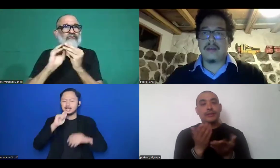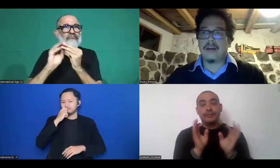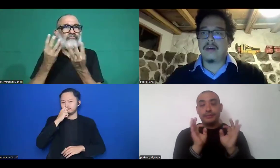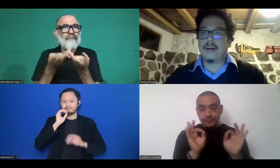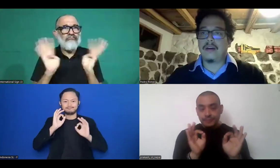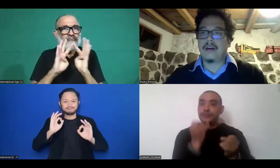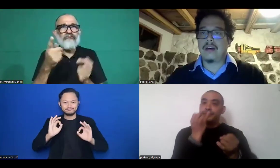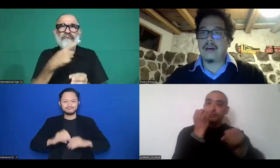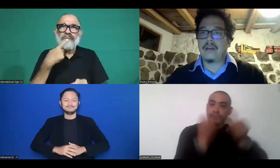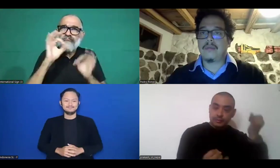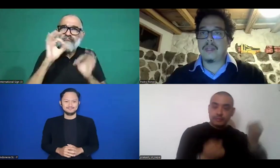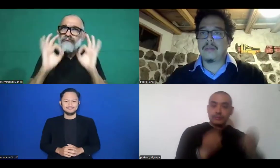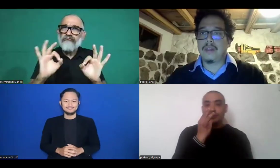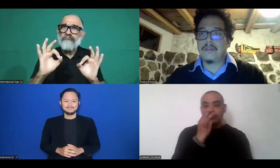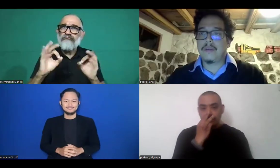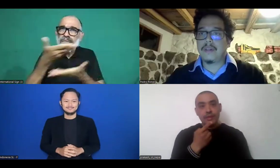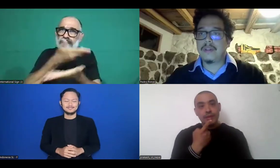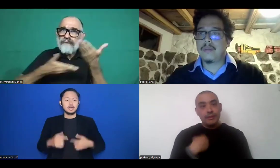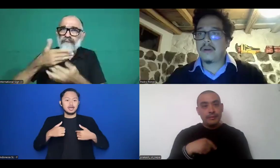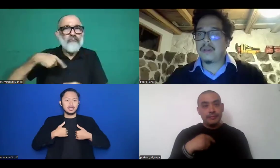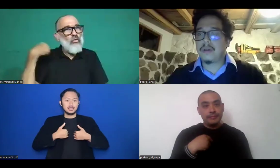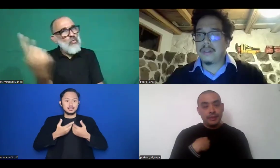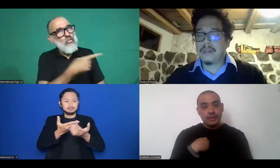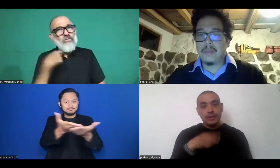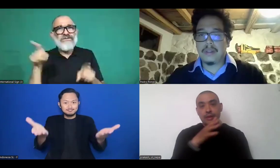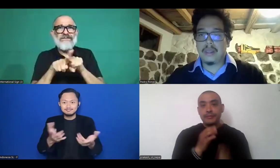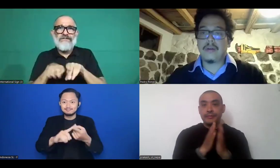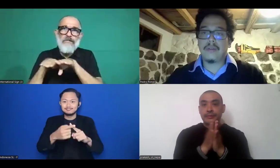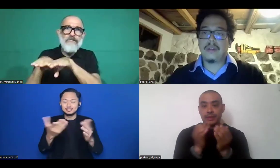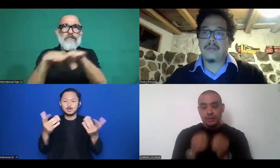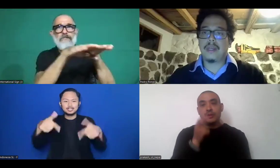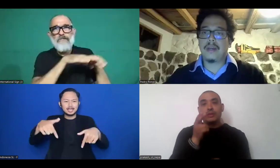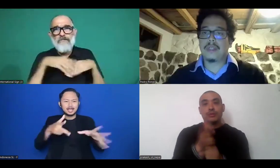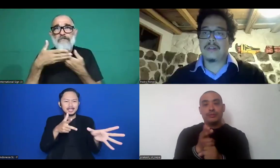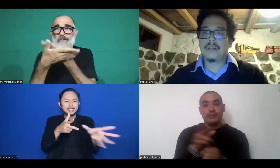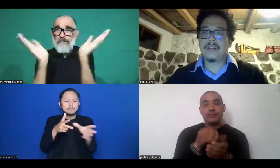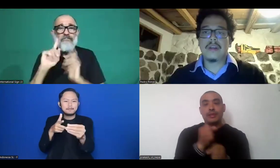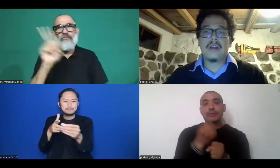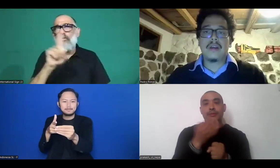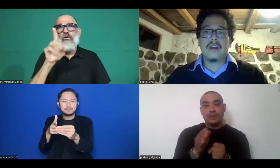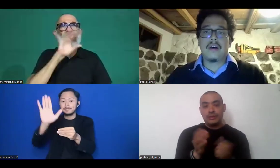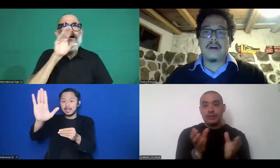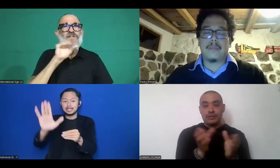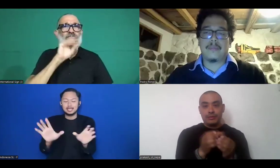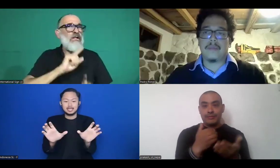finally, I would like to let everyone know that we are recording the meeting, including the breakout sessions,